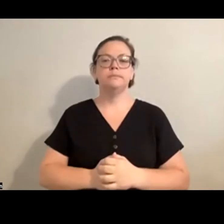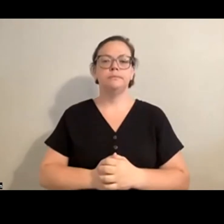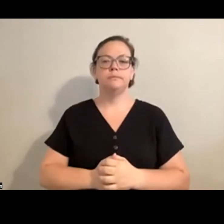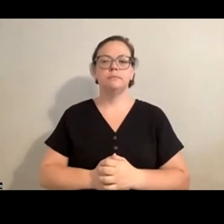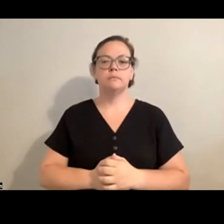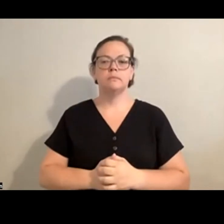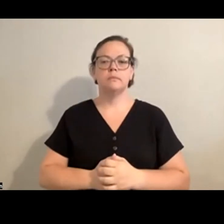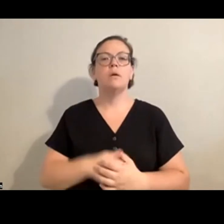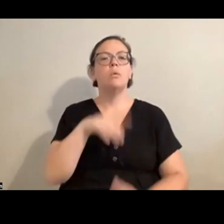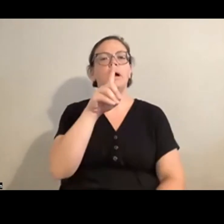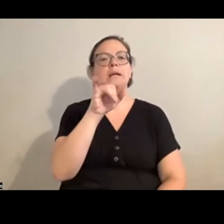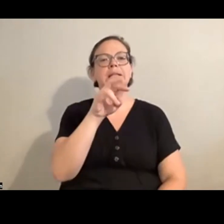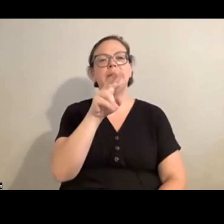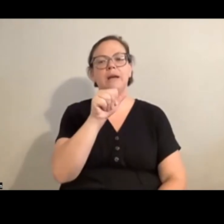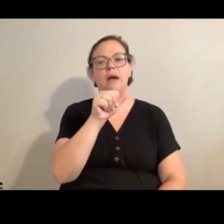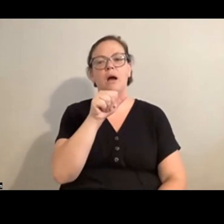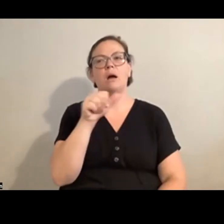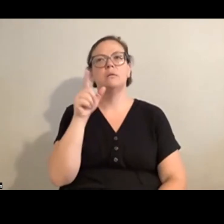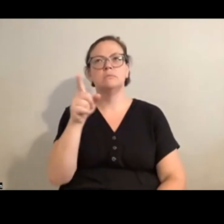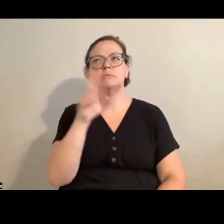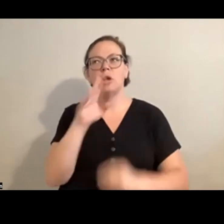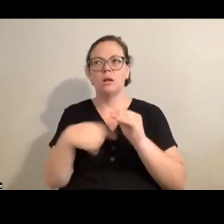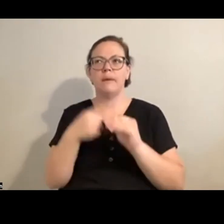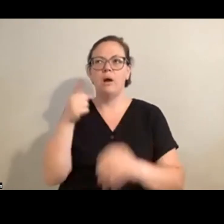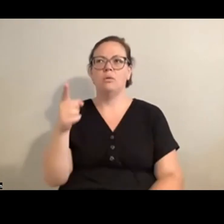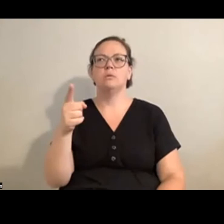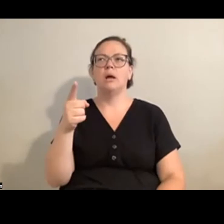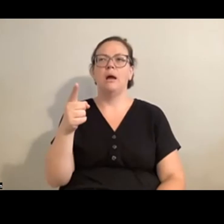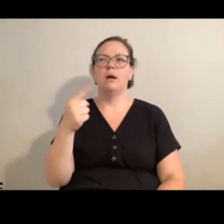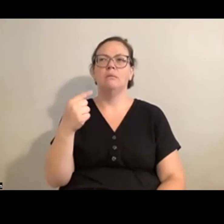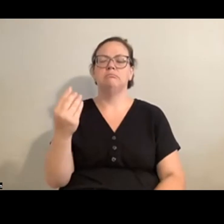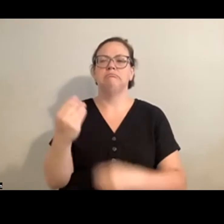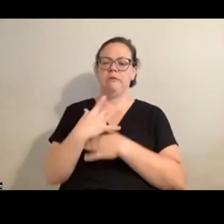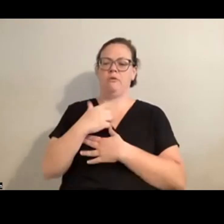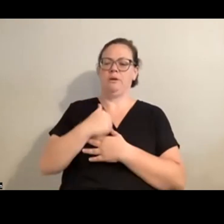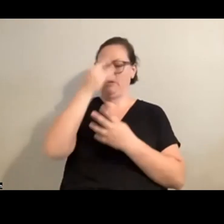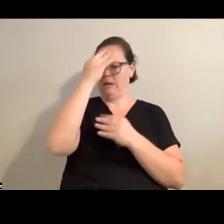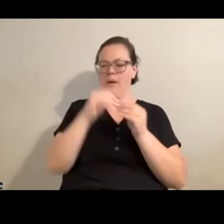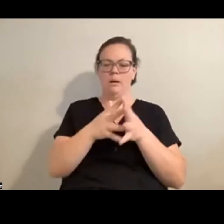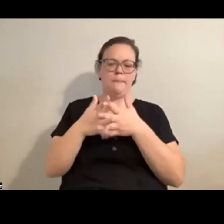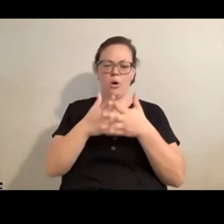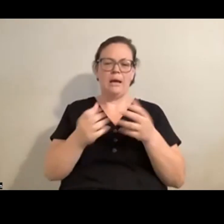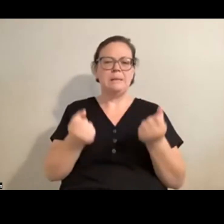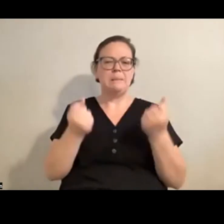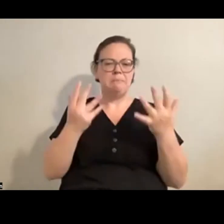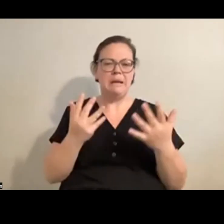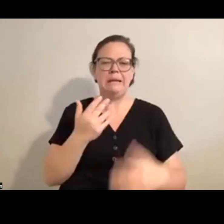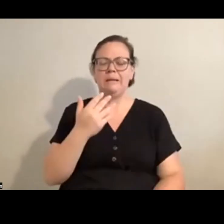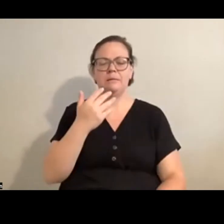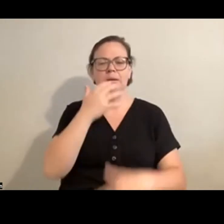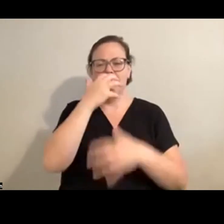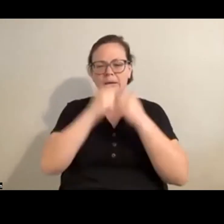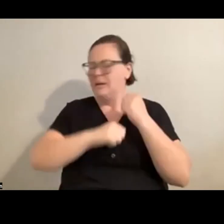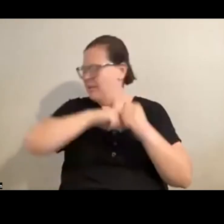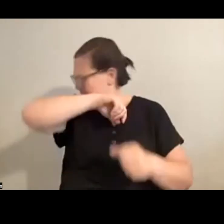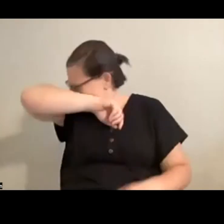what Divya was talking about made me think about how America has many cruel handshakes, right? And